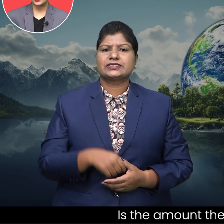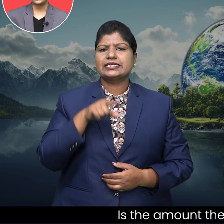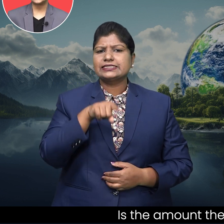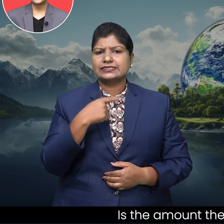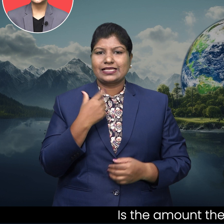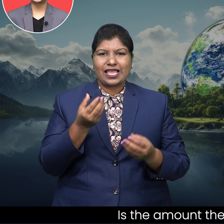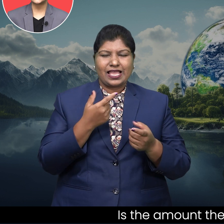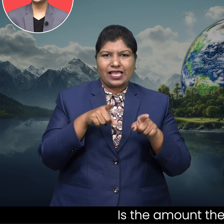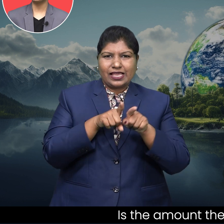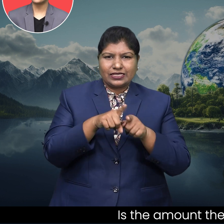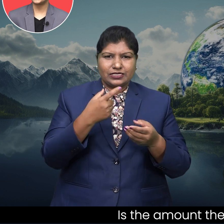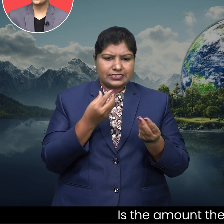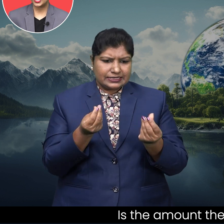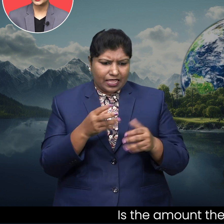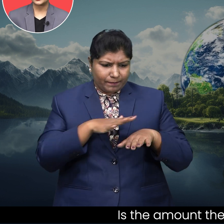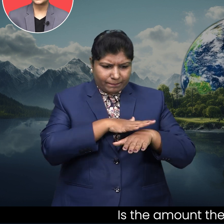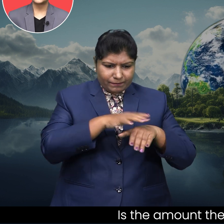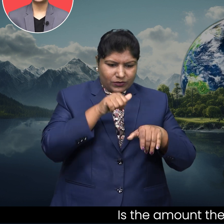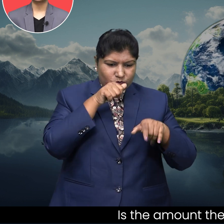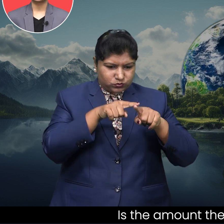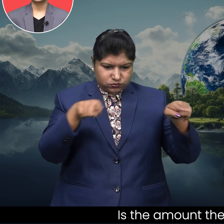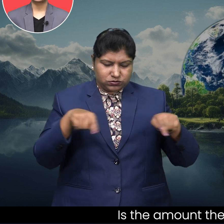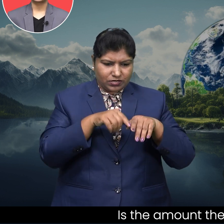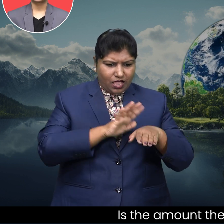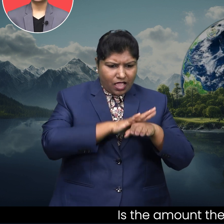Is the amount the same in both the trays?